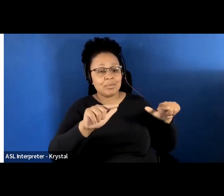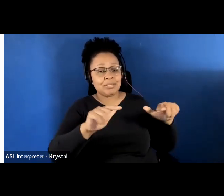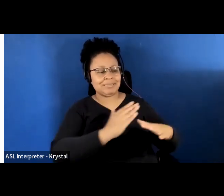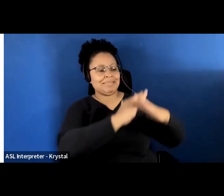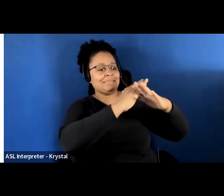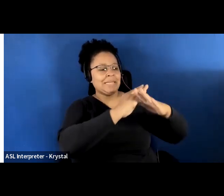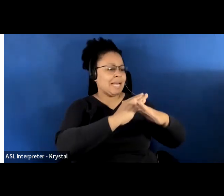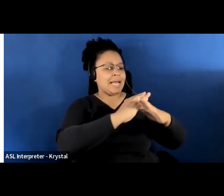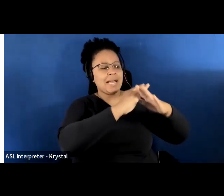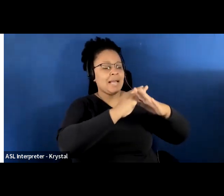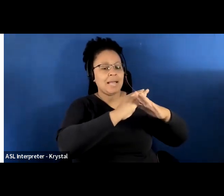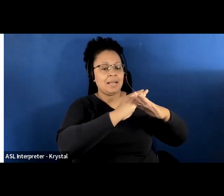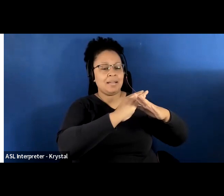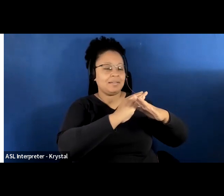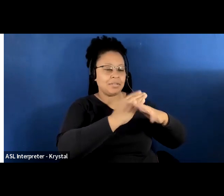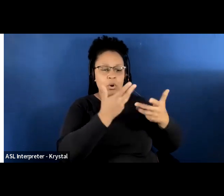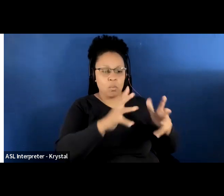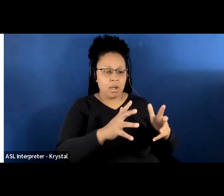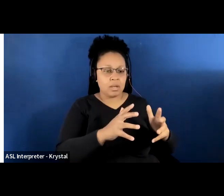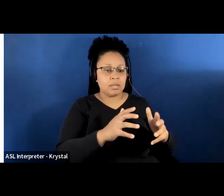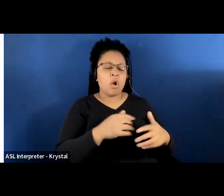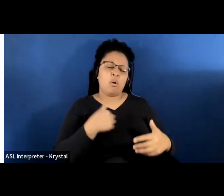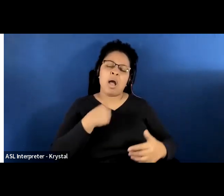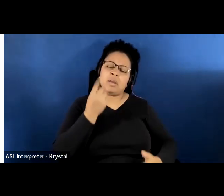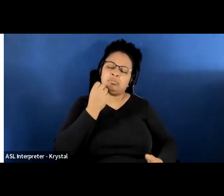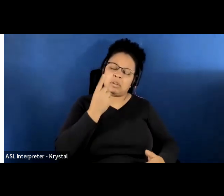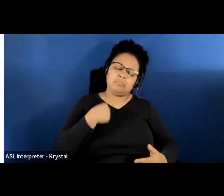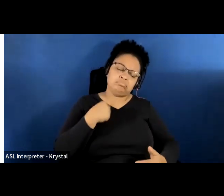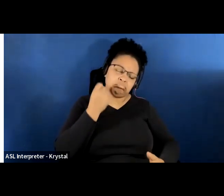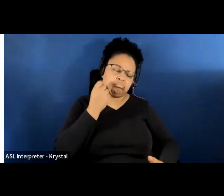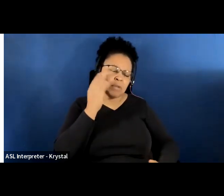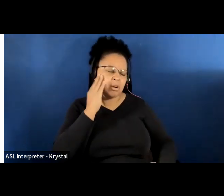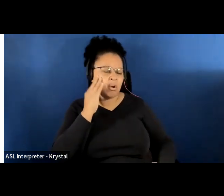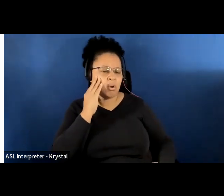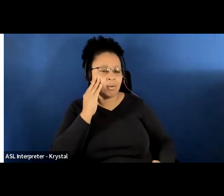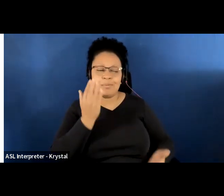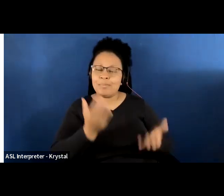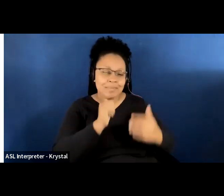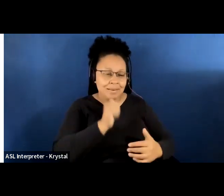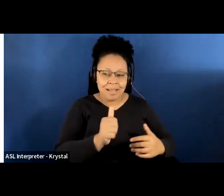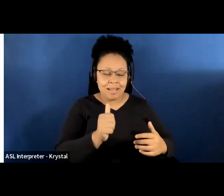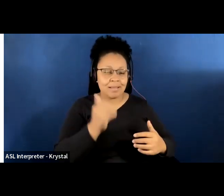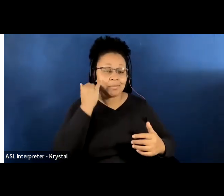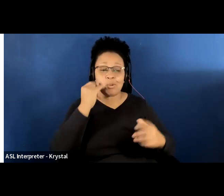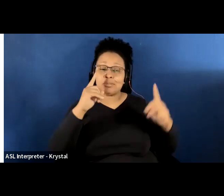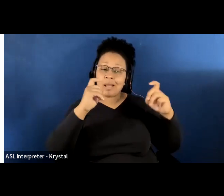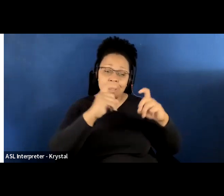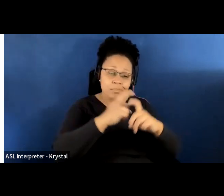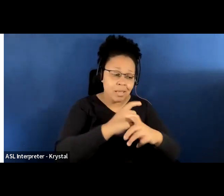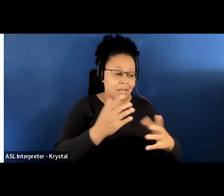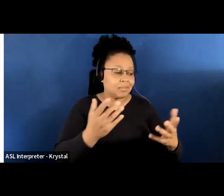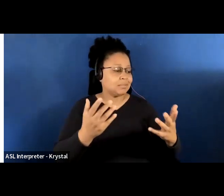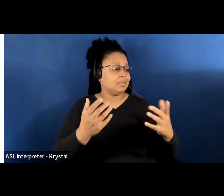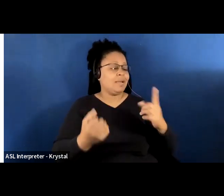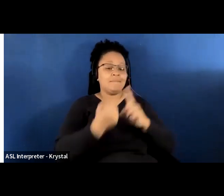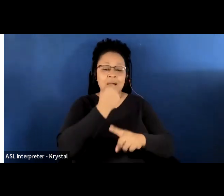enough. Well, you may not. If it's complex and if it has to do with violence or anxiety